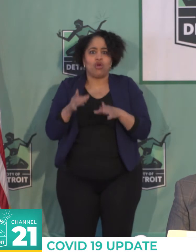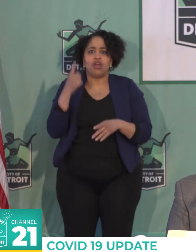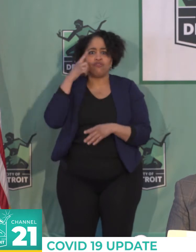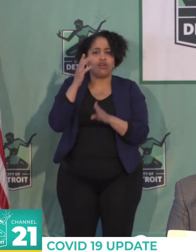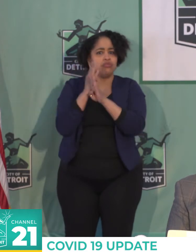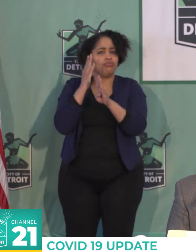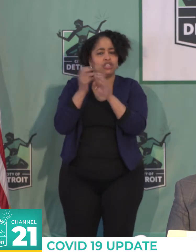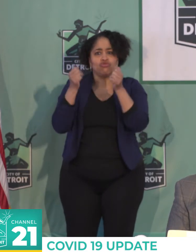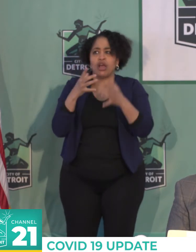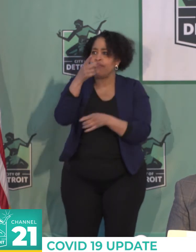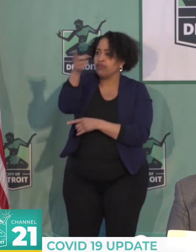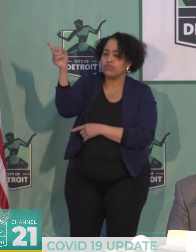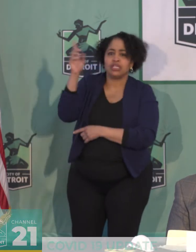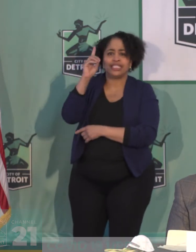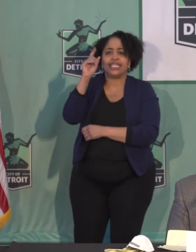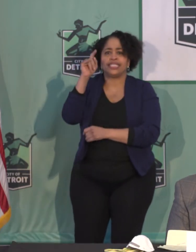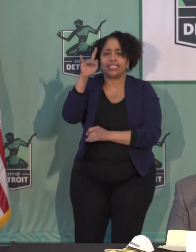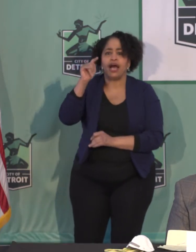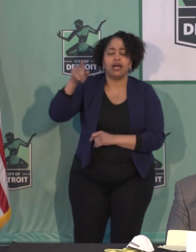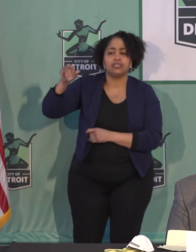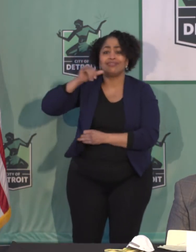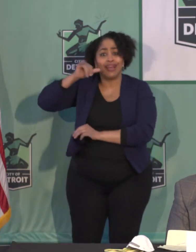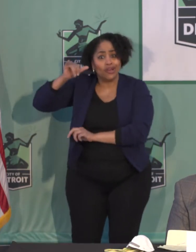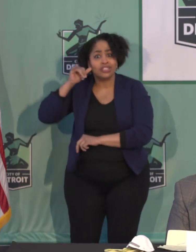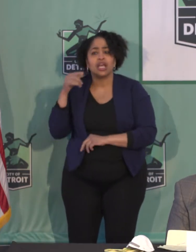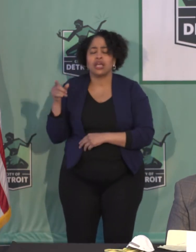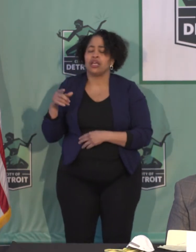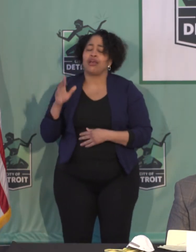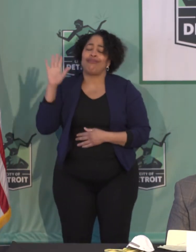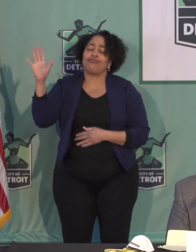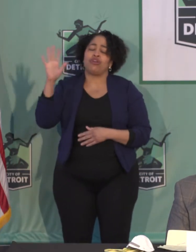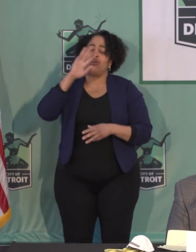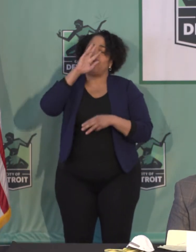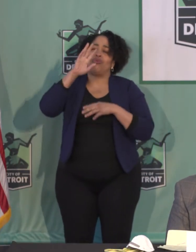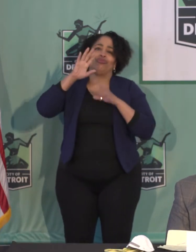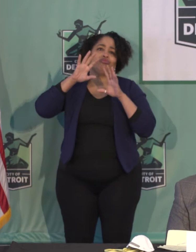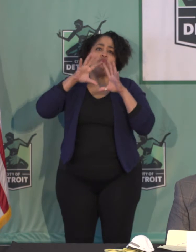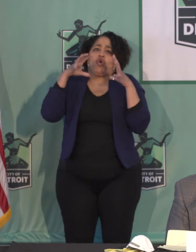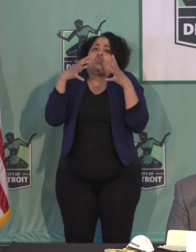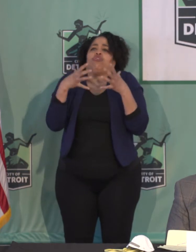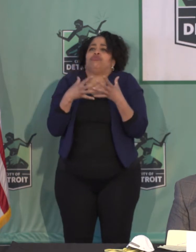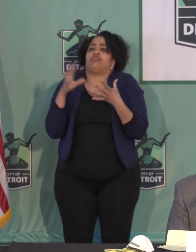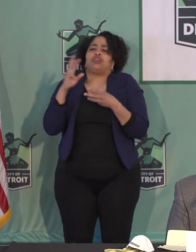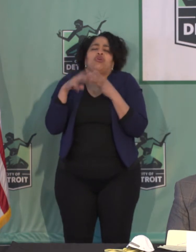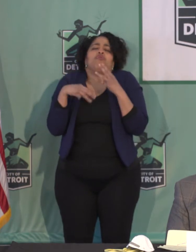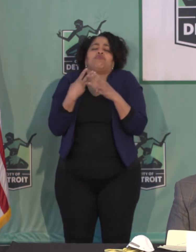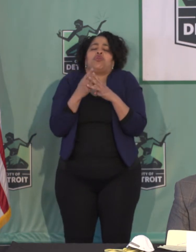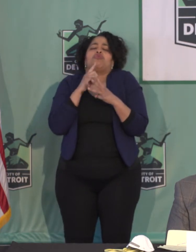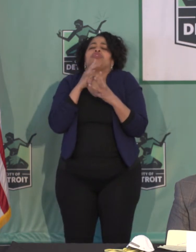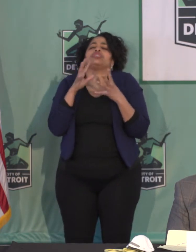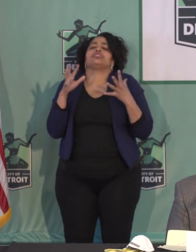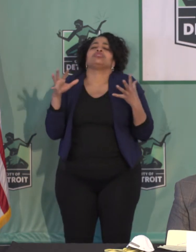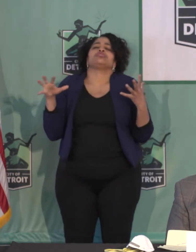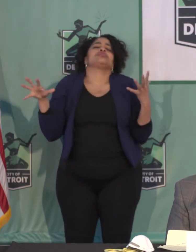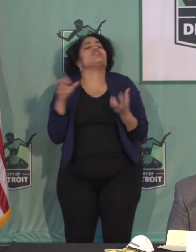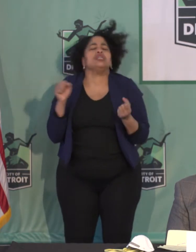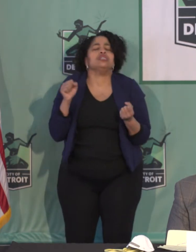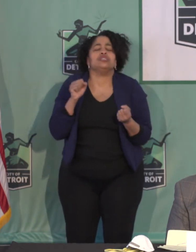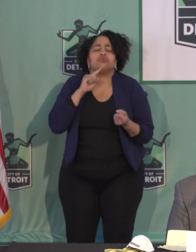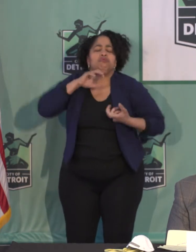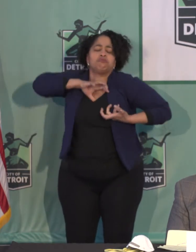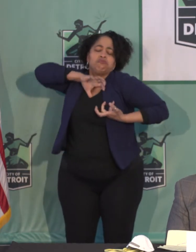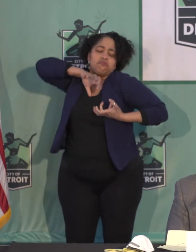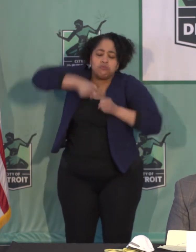DDOT. Yesterday, their world was shaken, the loss of Jason Hargroves in such a